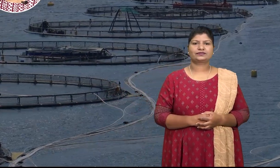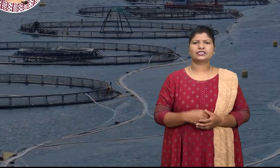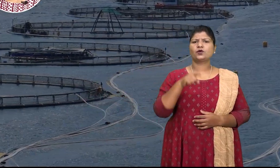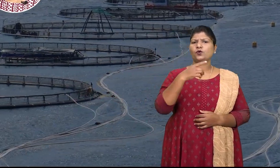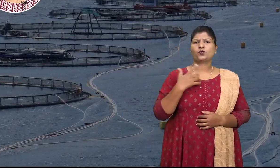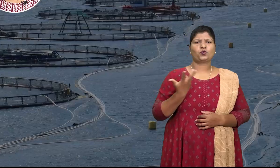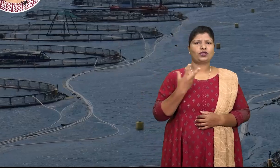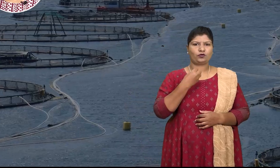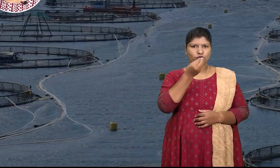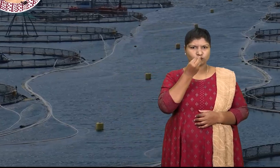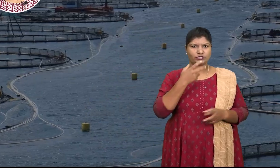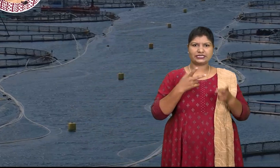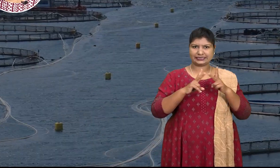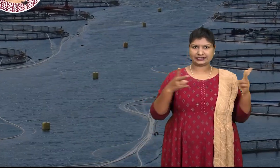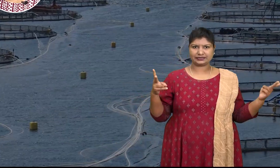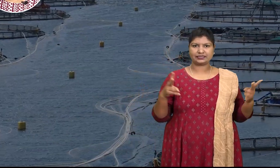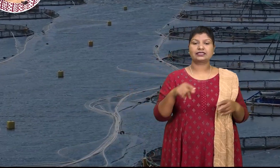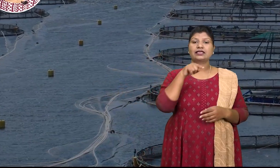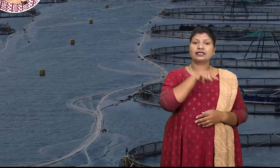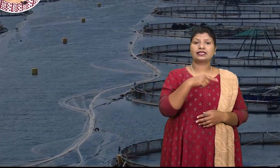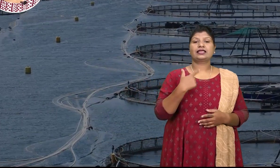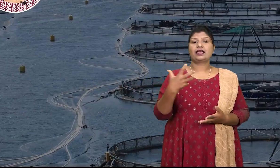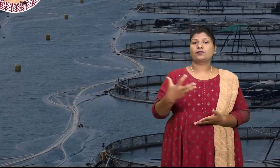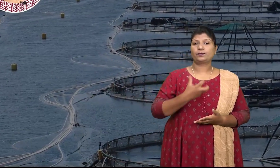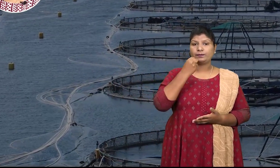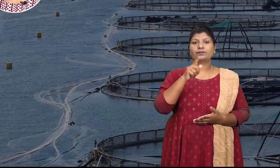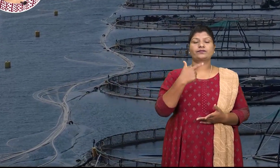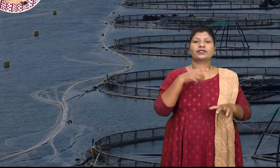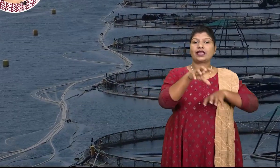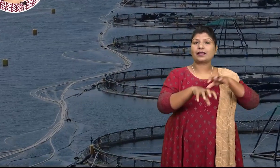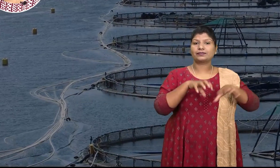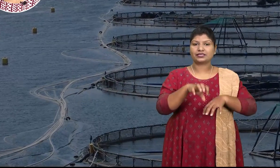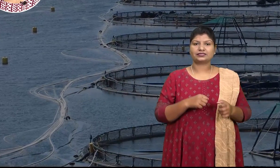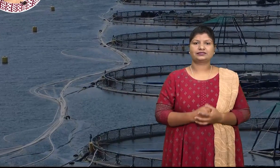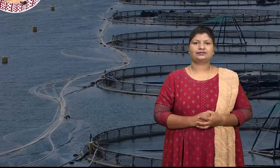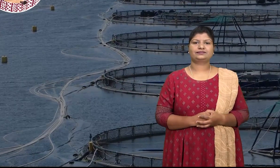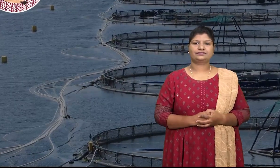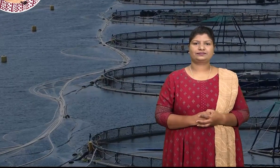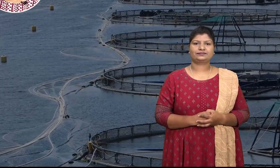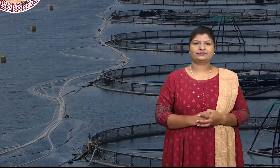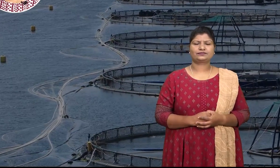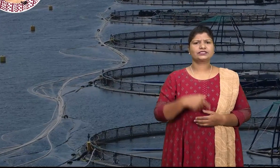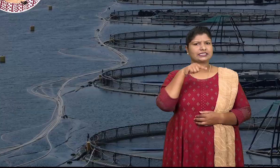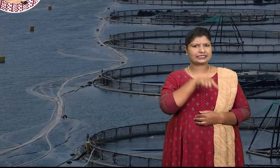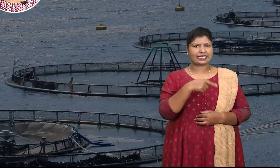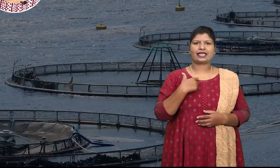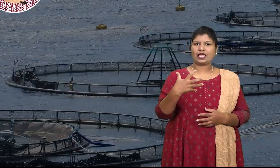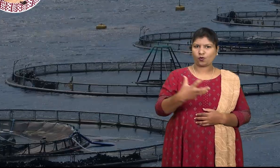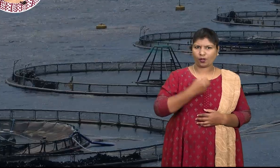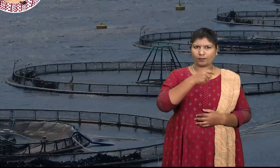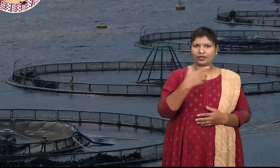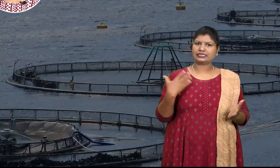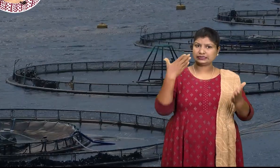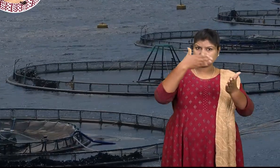What are the food items that are obtained from animals? Are they obtained